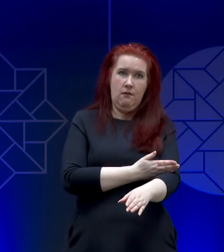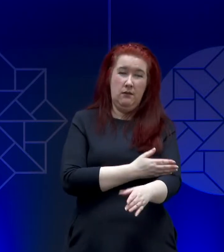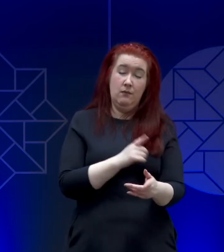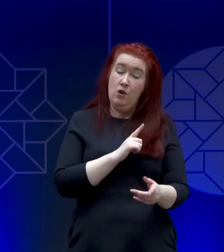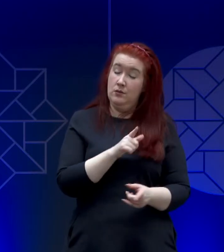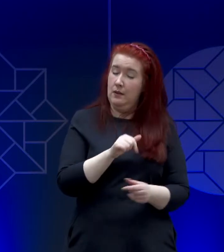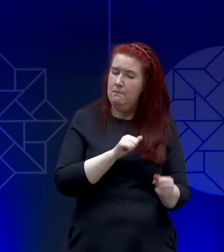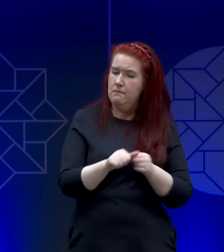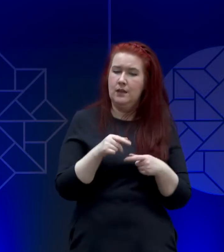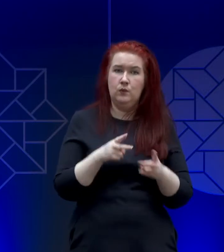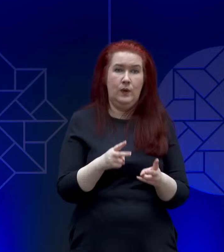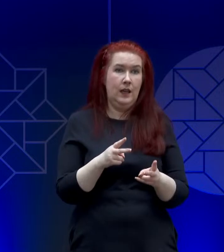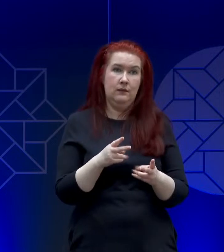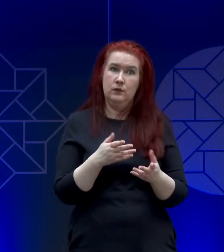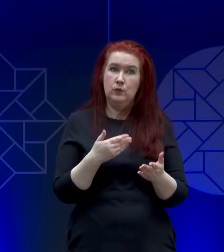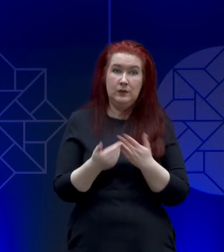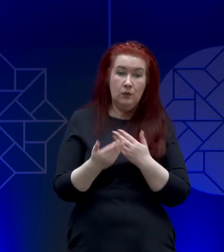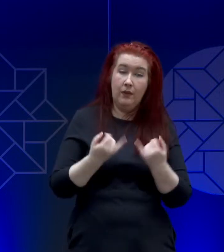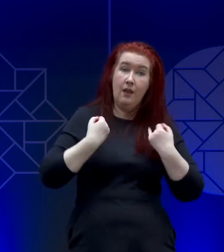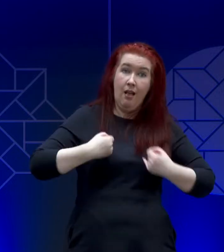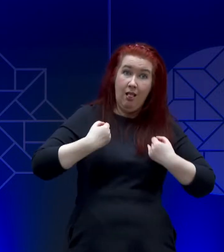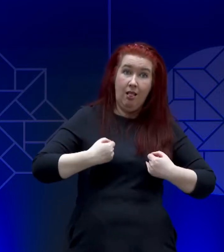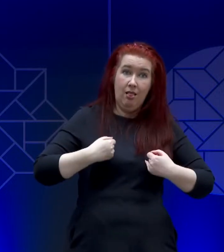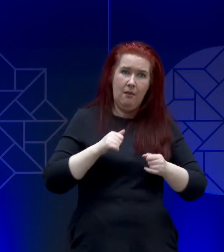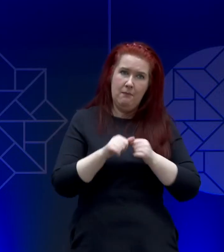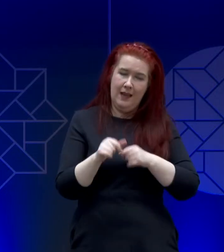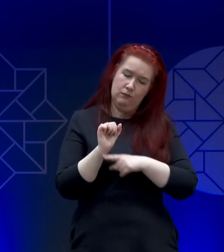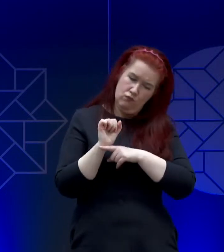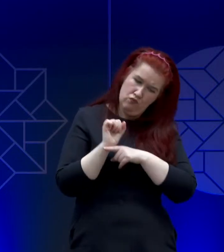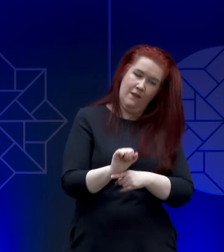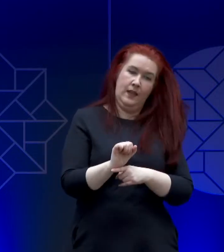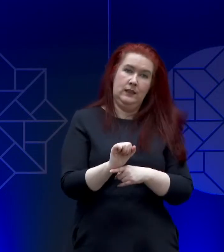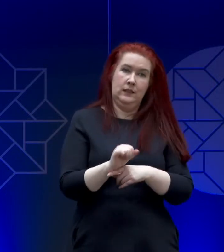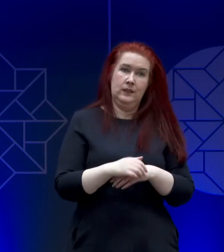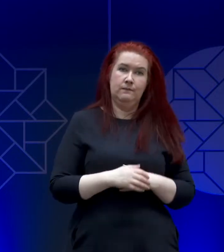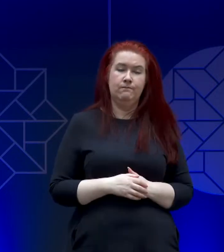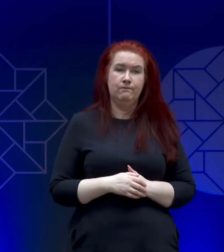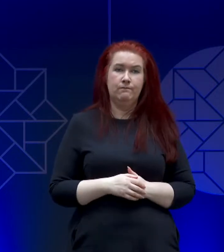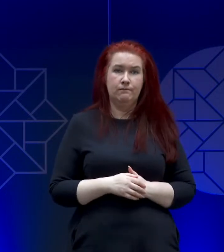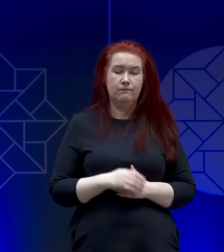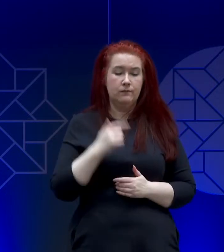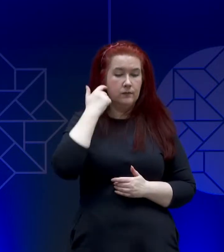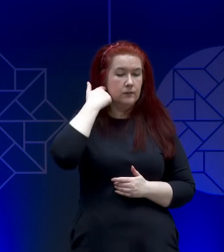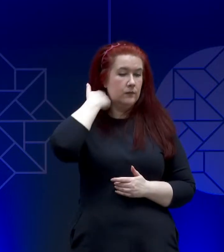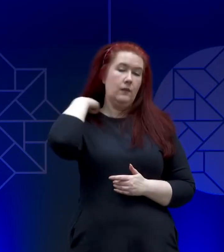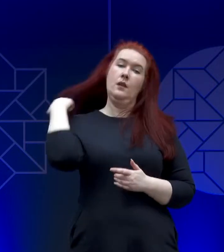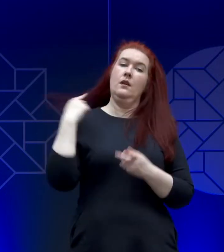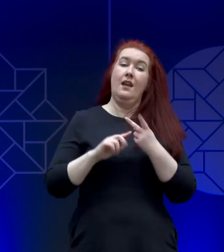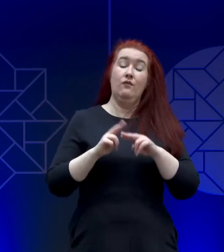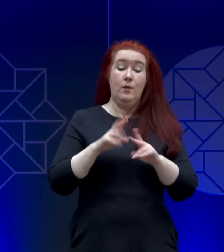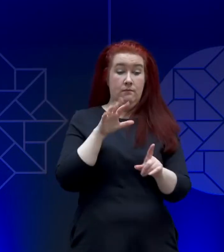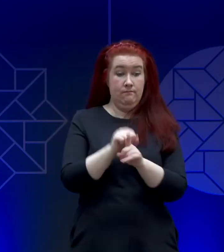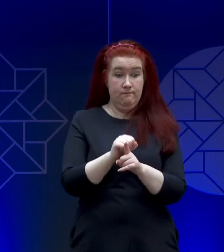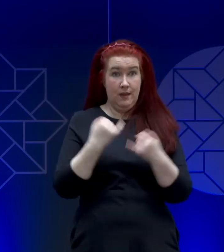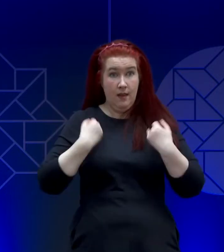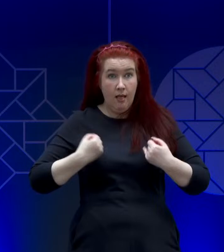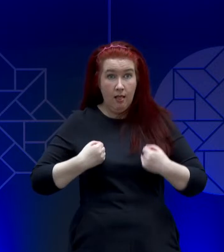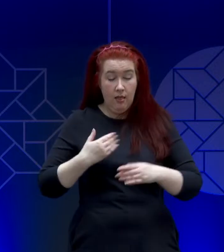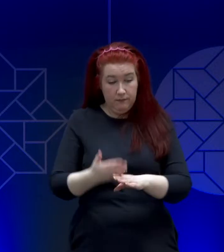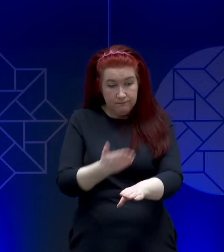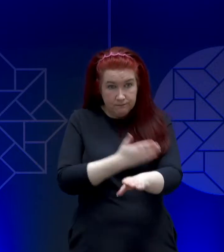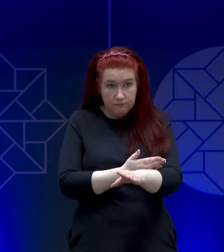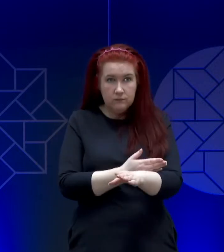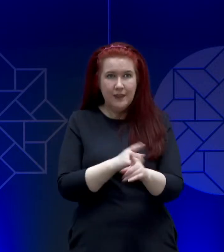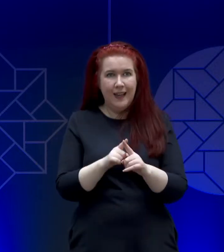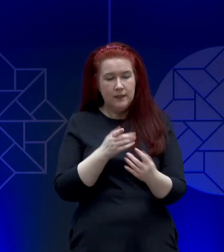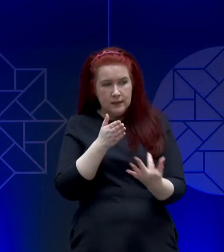better way to deal with illness than to prevent it. Addressing conditions early and intervening to prevent